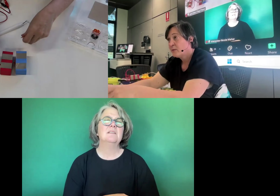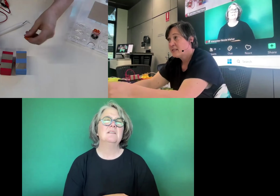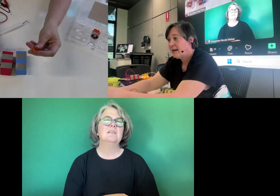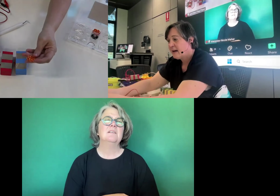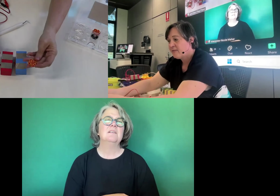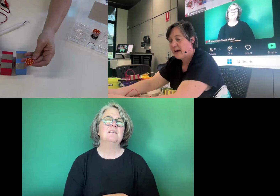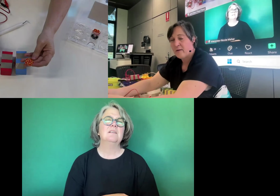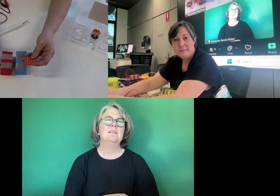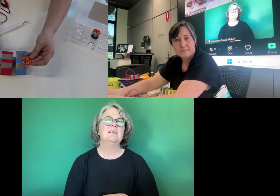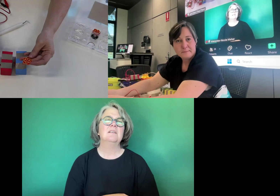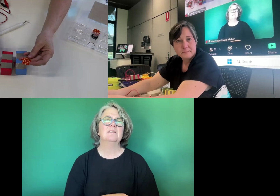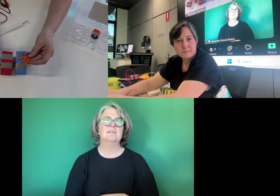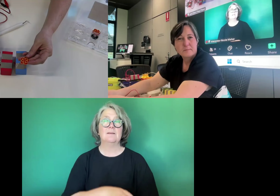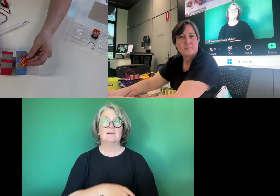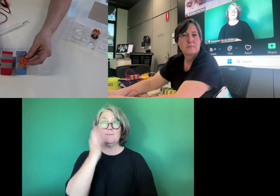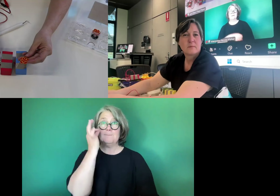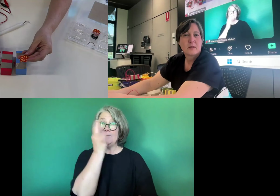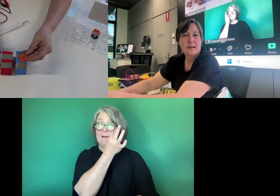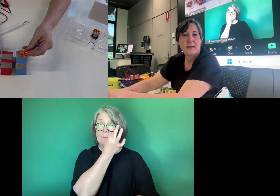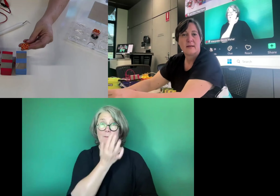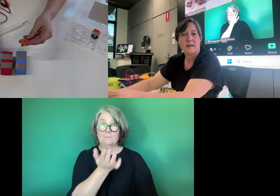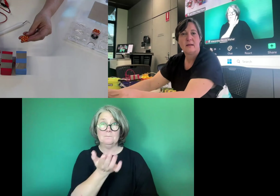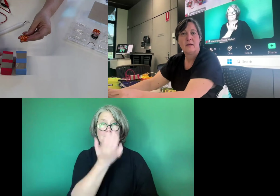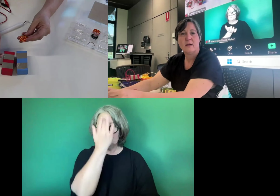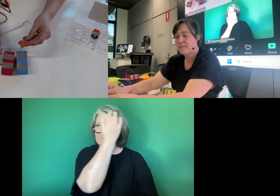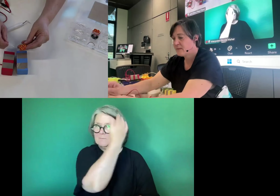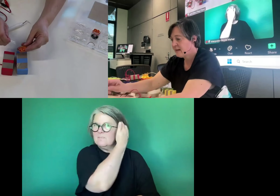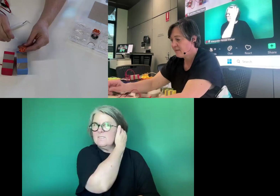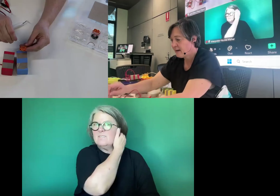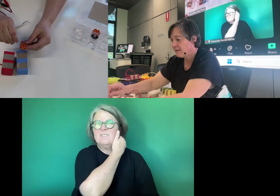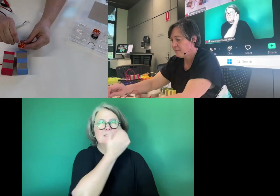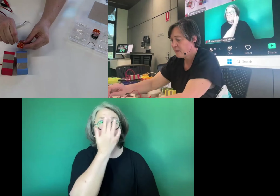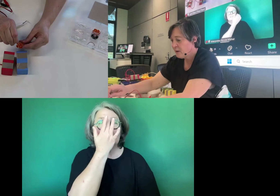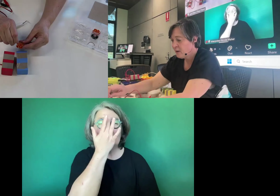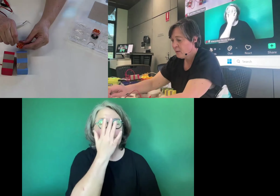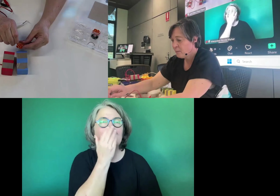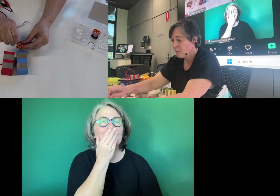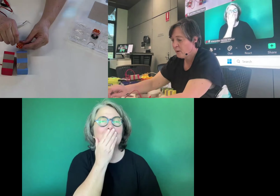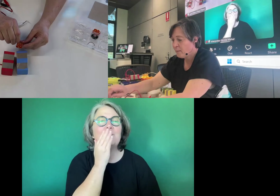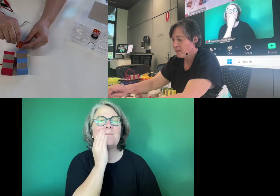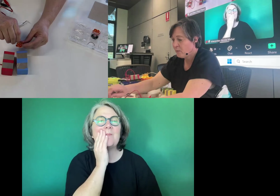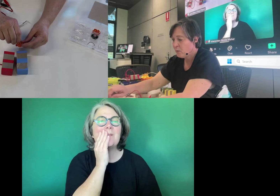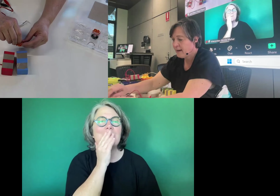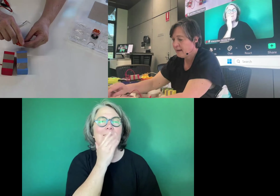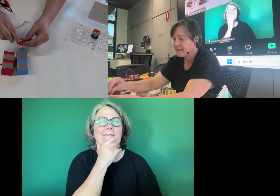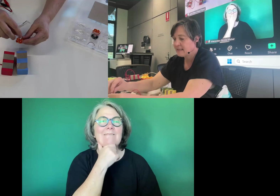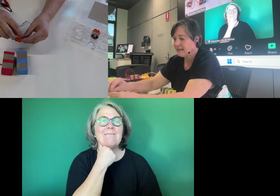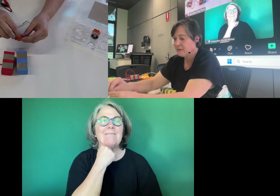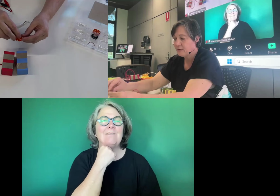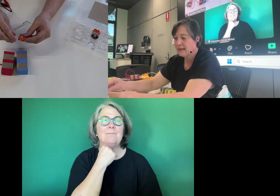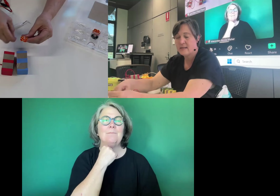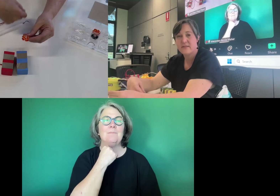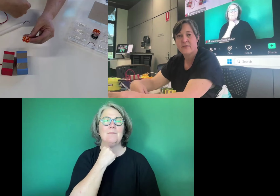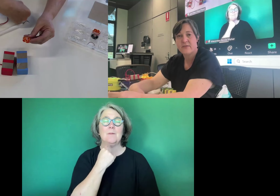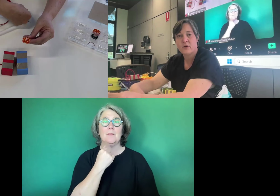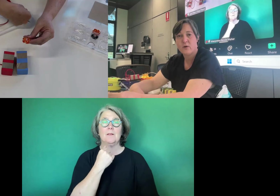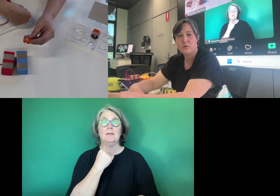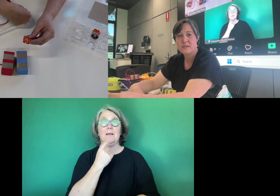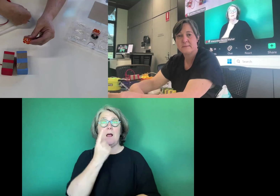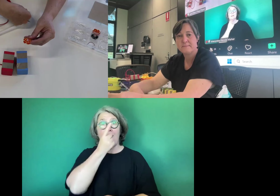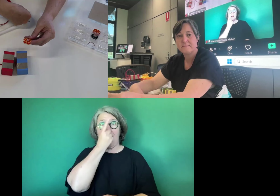Okay, so we take our flower. Okay, yeah, take our flower, pop one LED through each